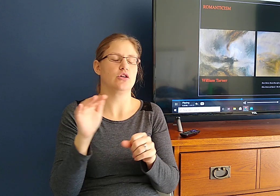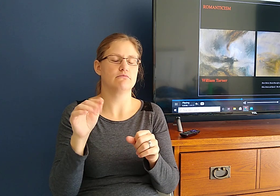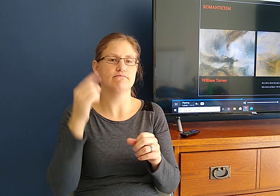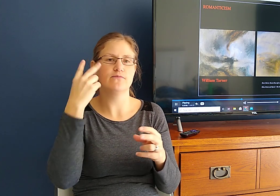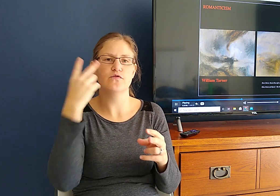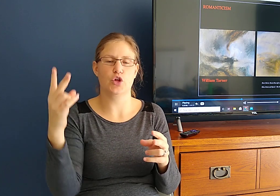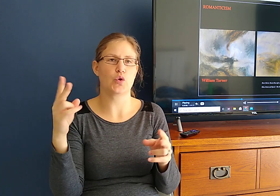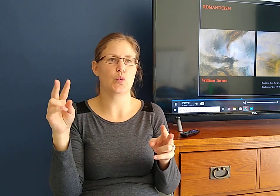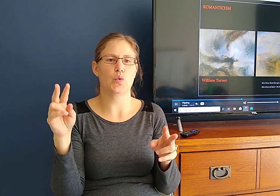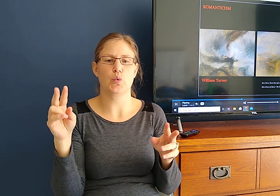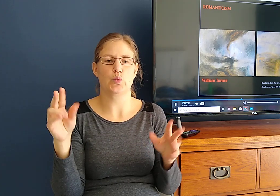your frame of view.